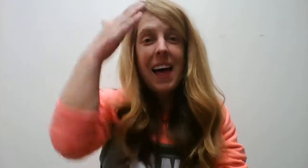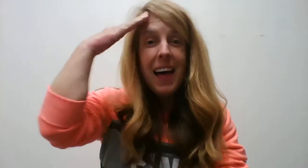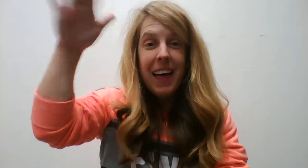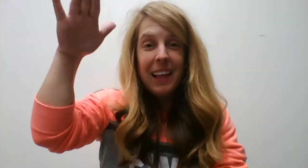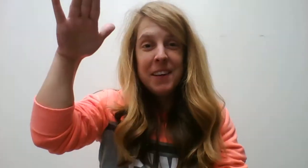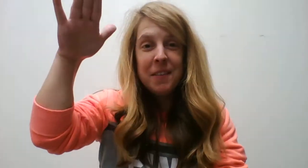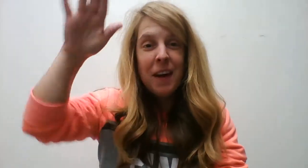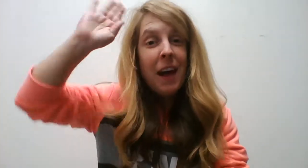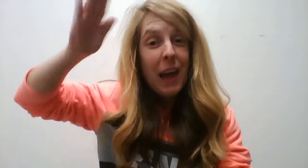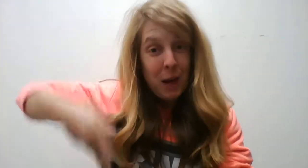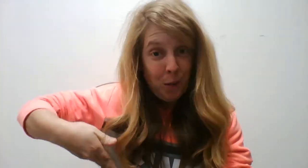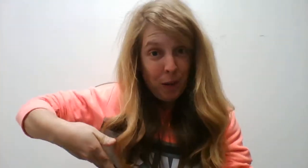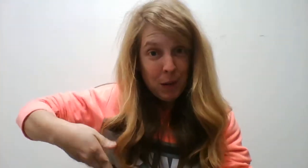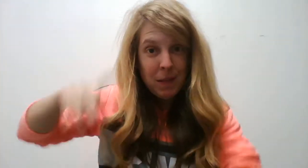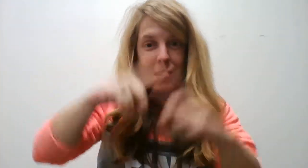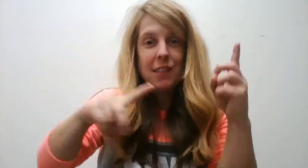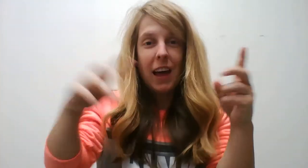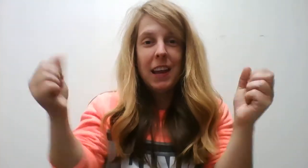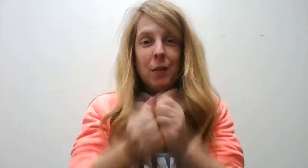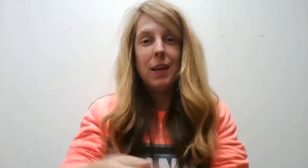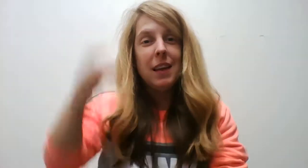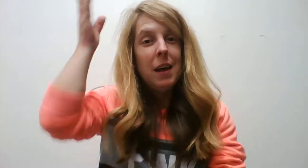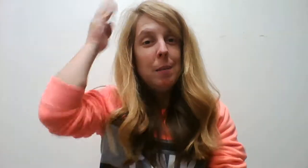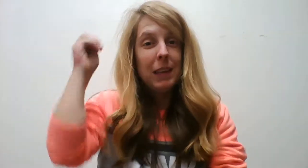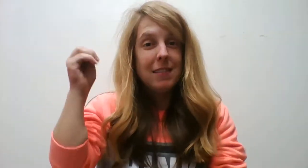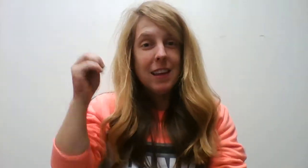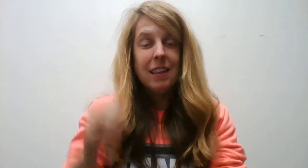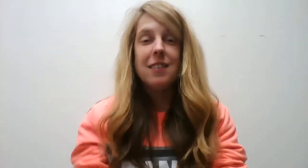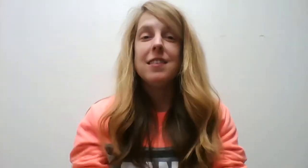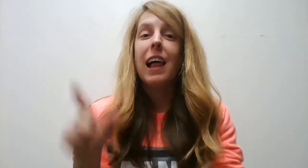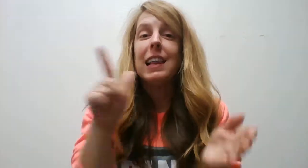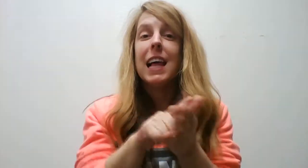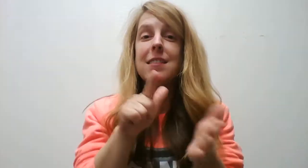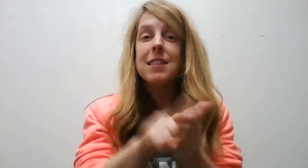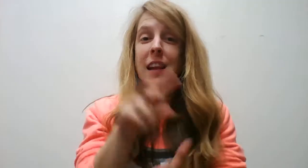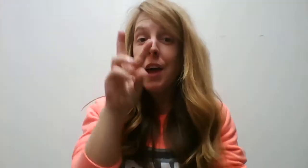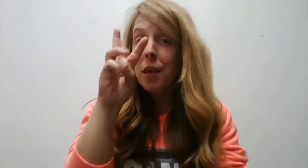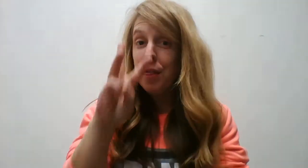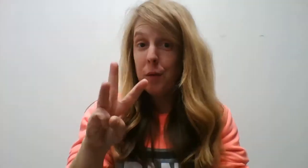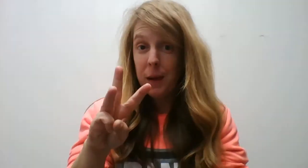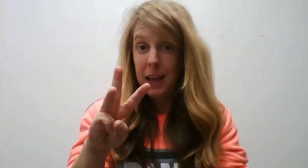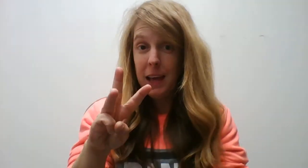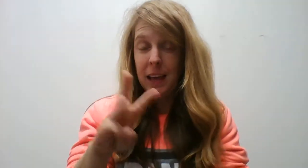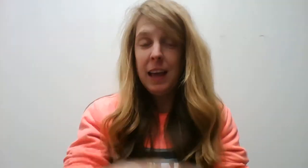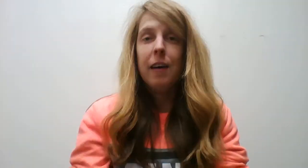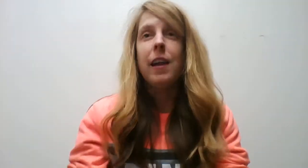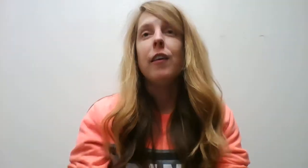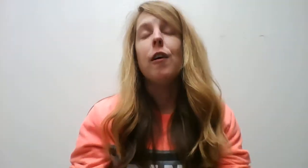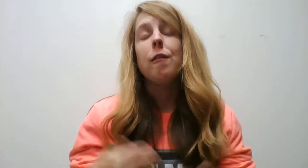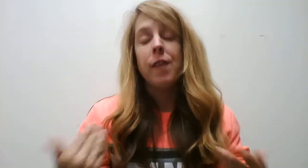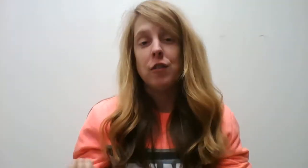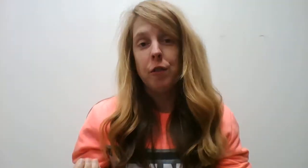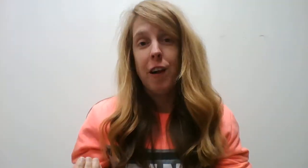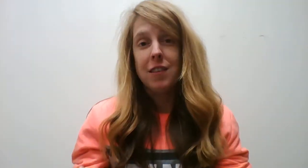Hello and welcome to signing with Melissa. This is lesson three. Another functional phrases